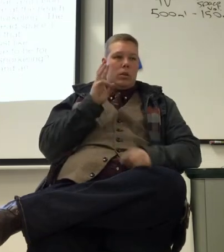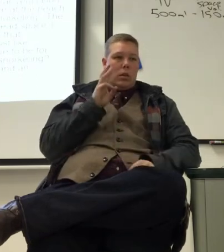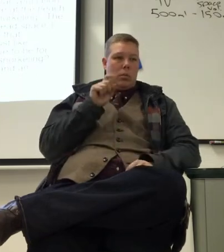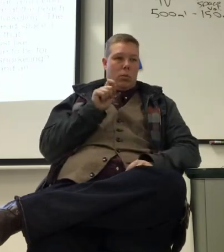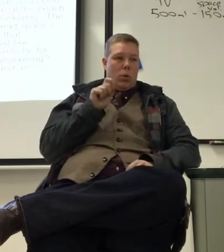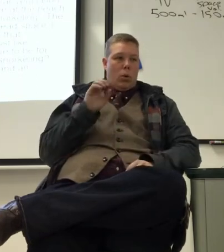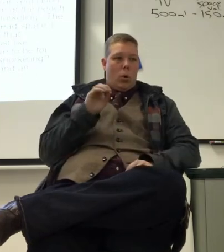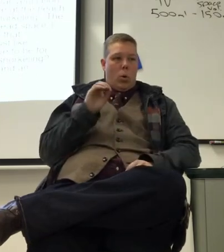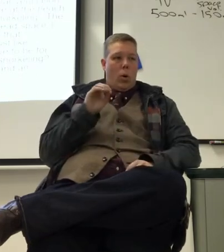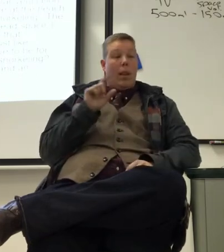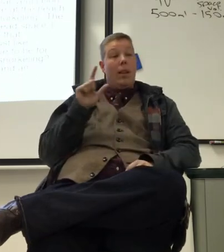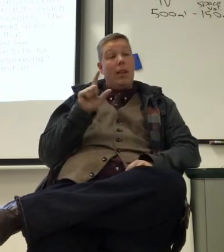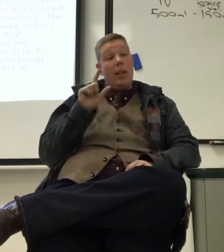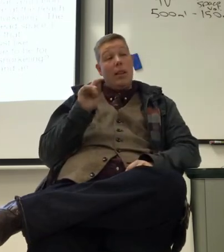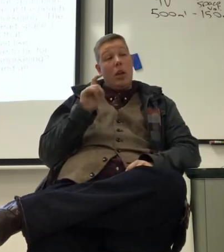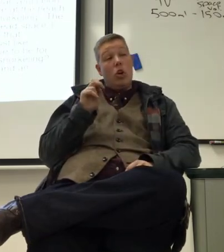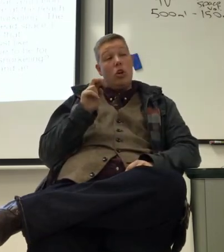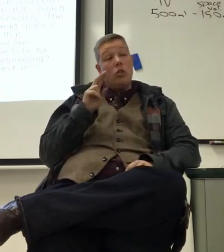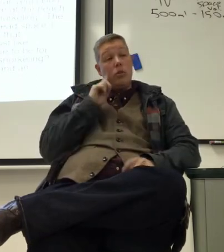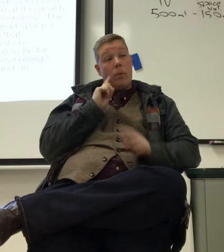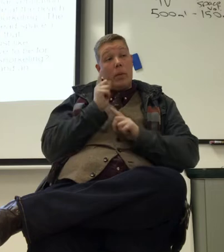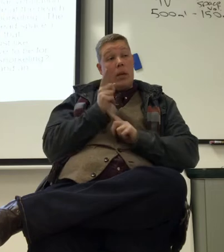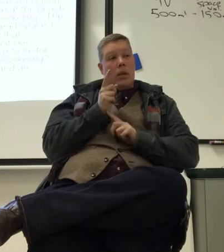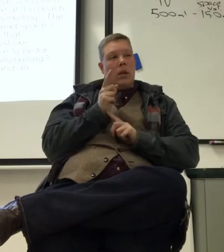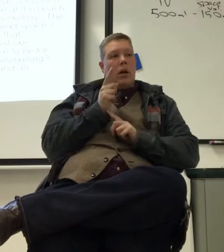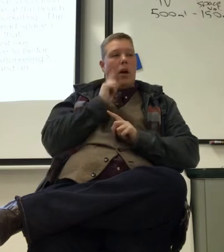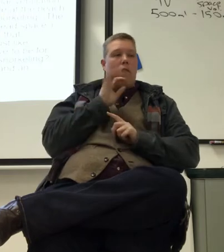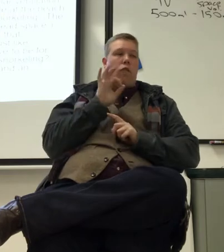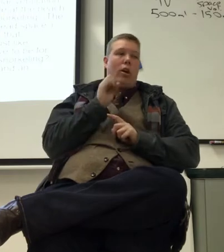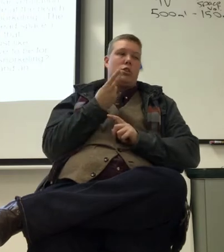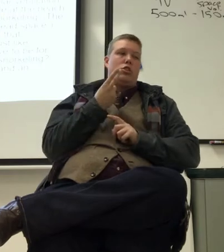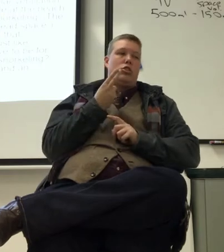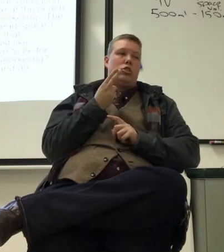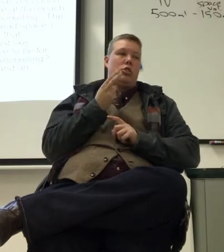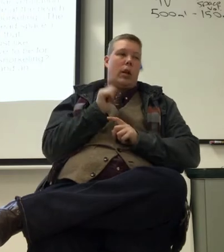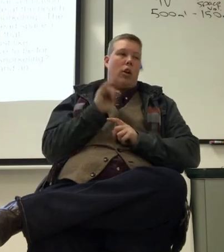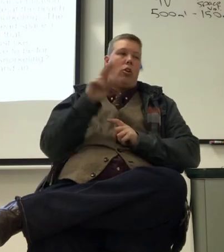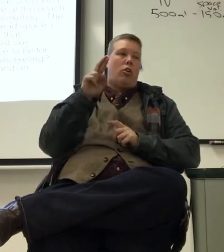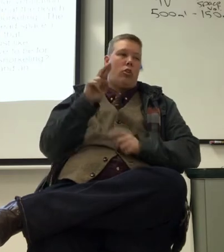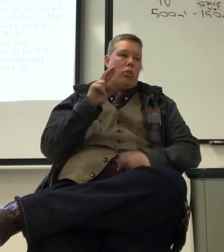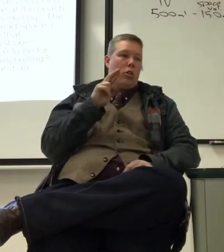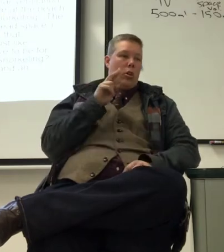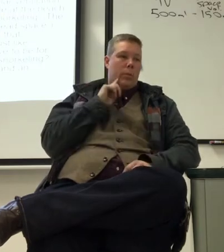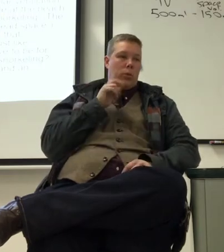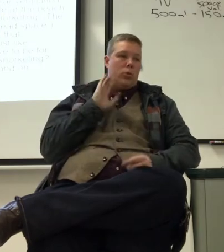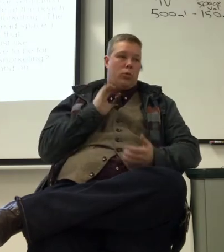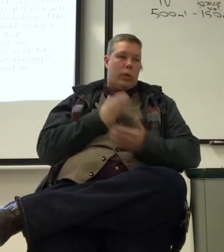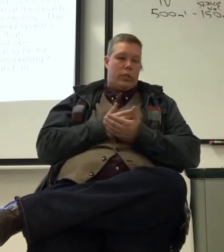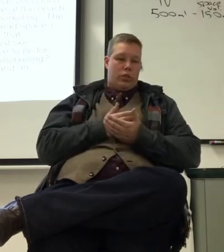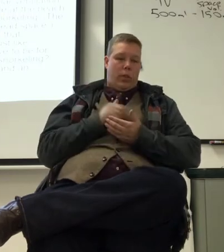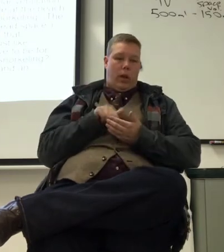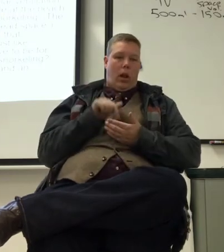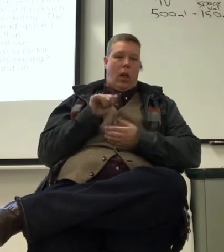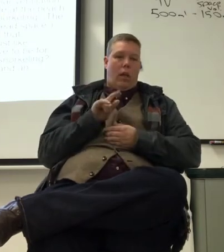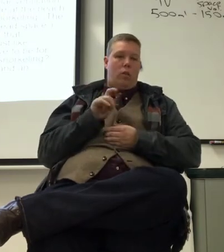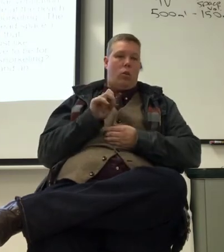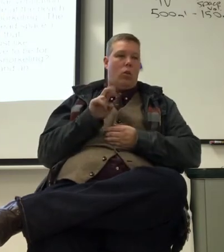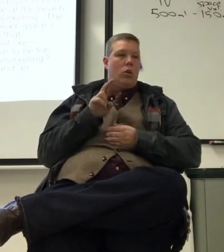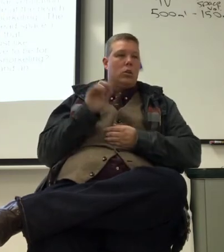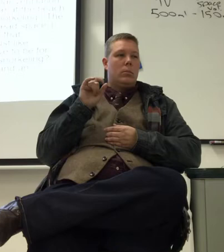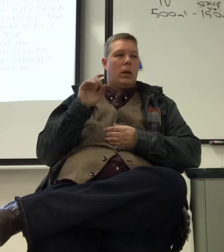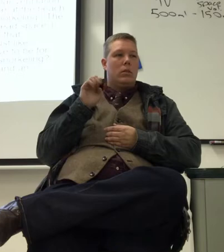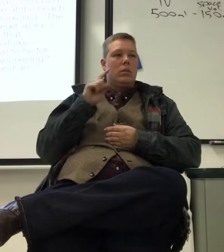liters per minute fresh air reaching the alveolar spaces, it's got to be 6. So you just